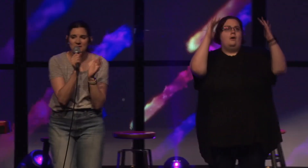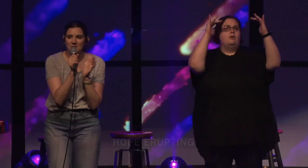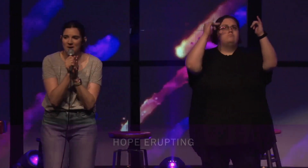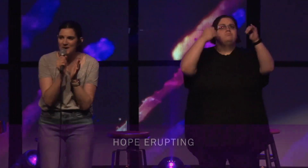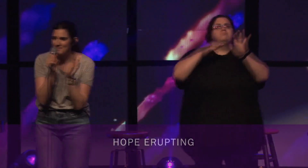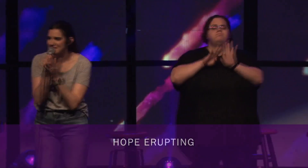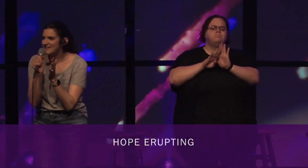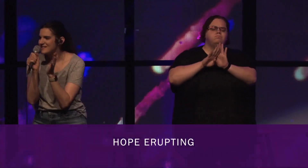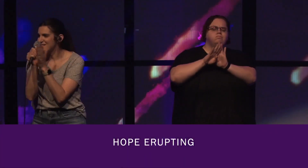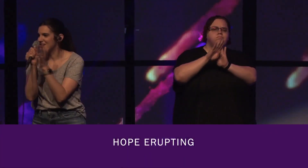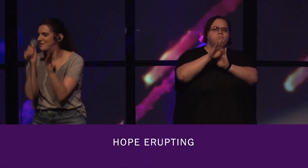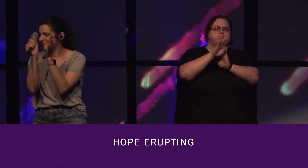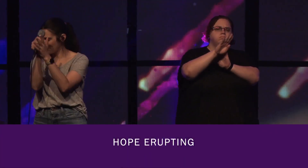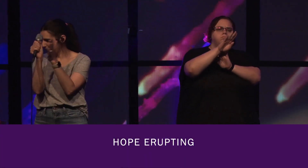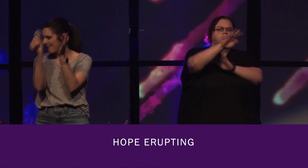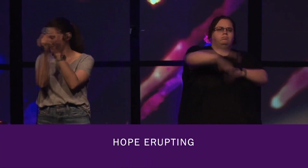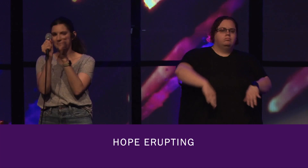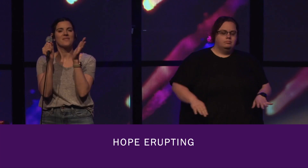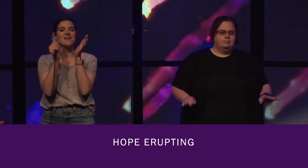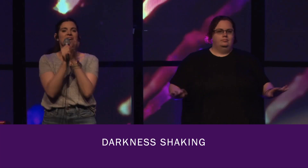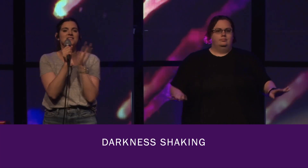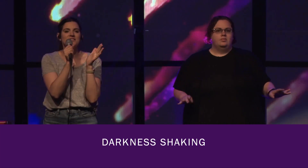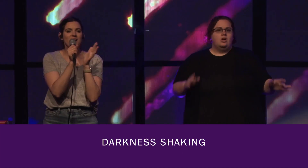Hope erupting,